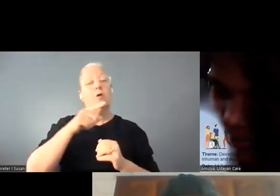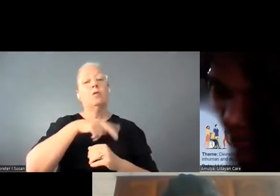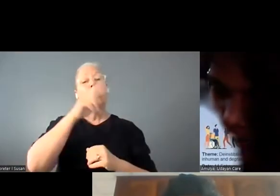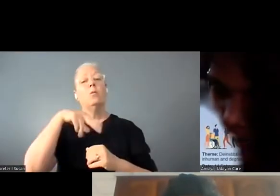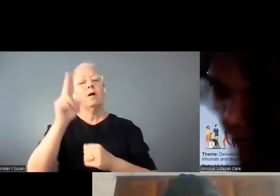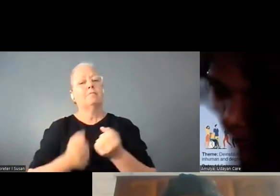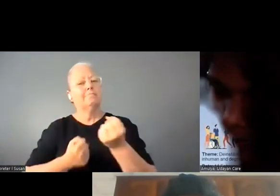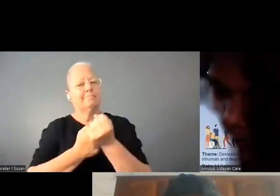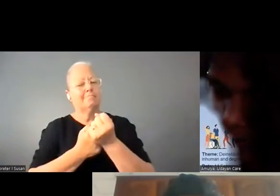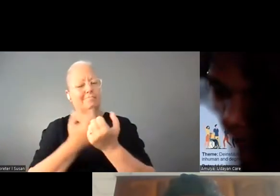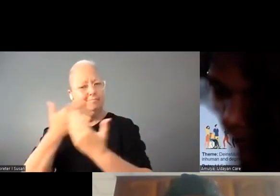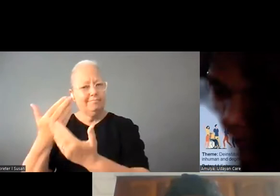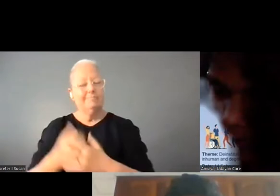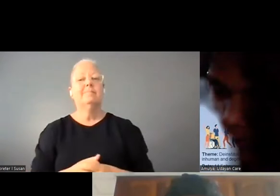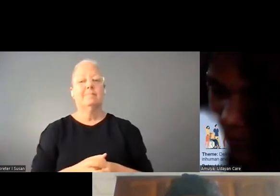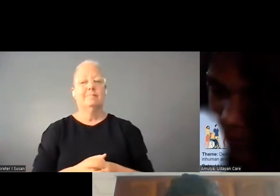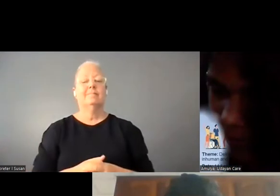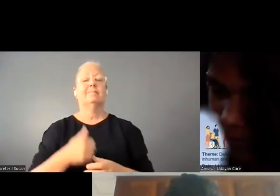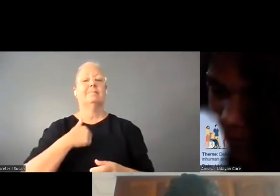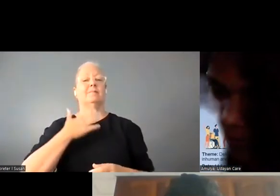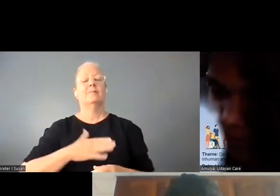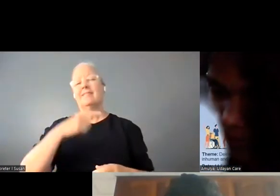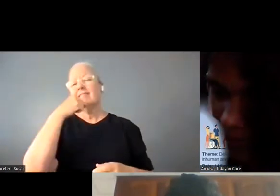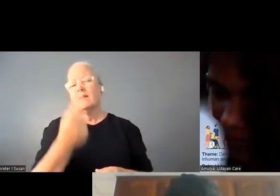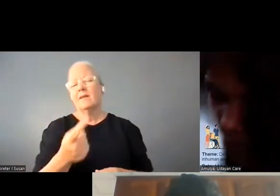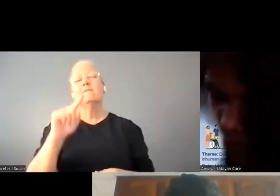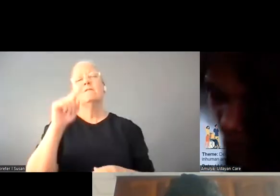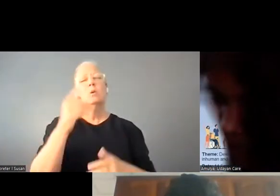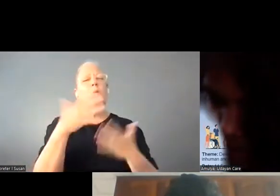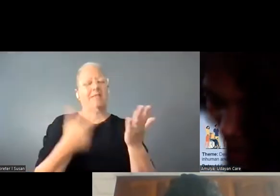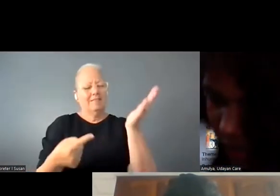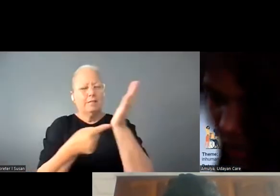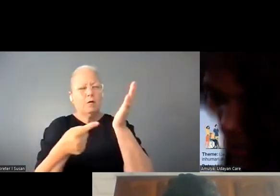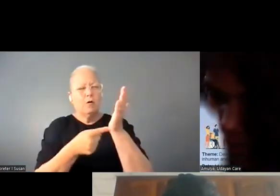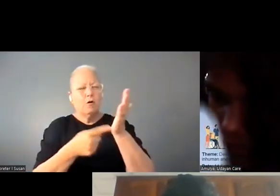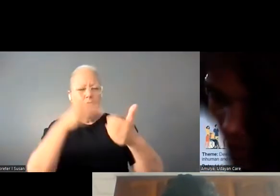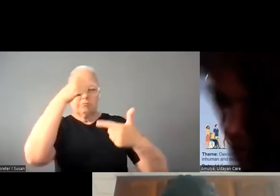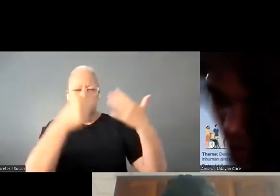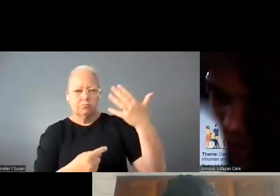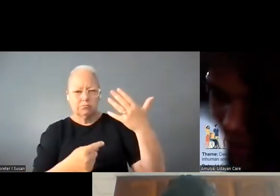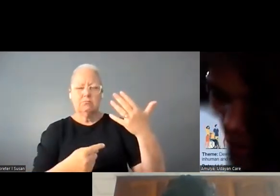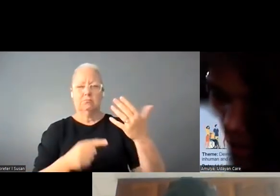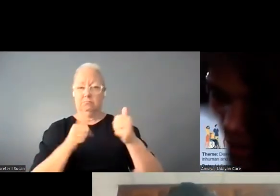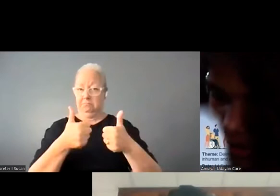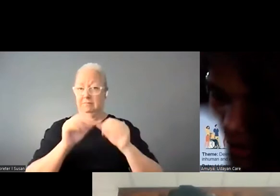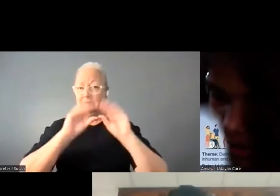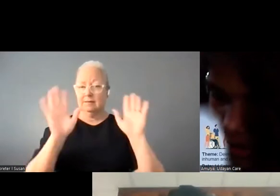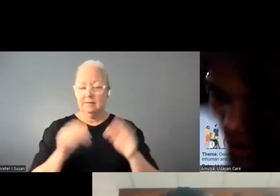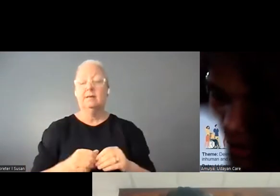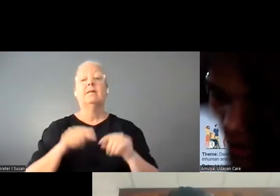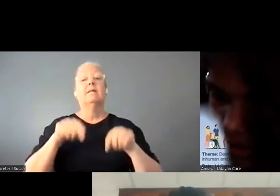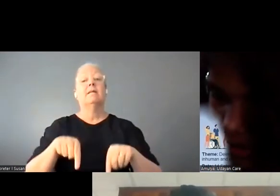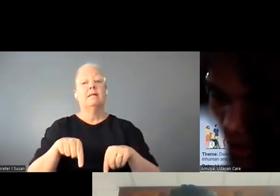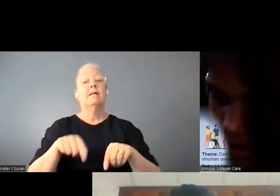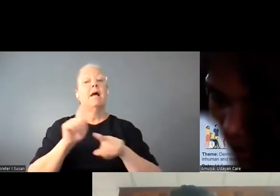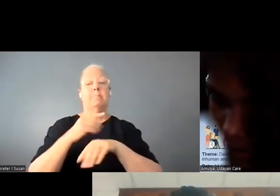I will first start with saying out some of the features of today's webinar. This webinar is being recorded. There is international